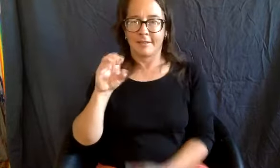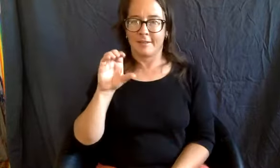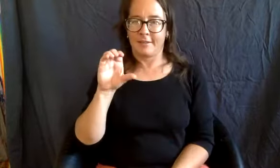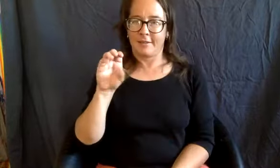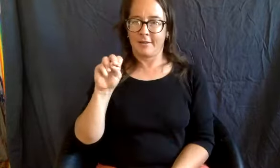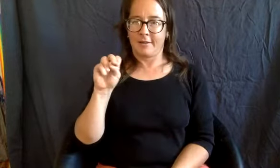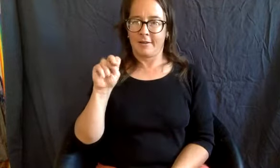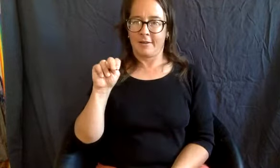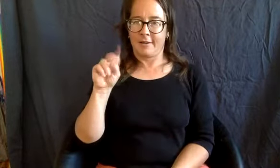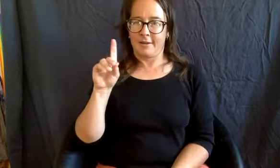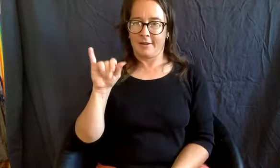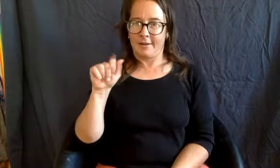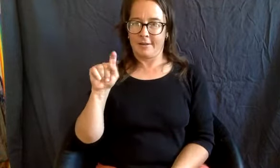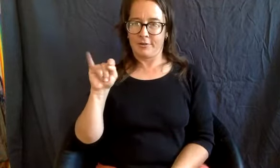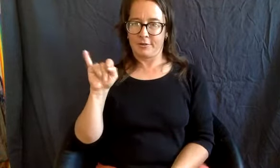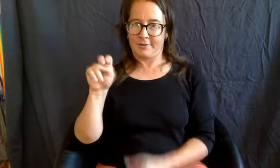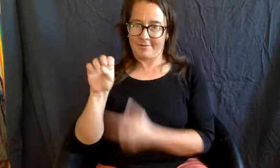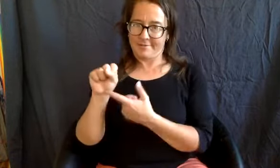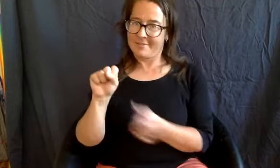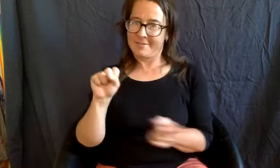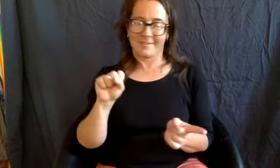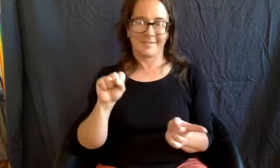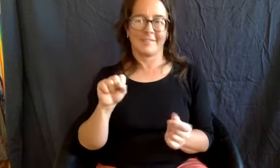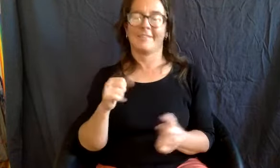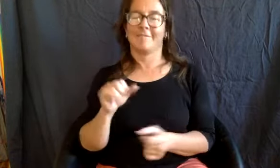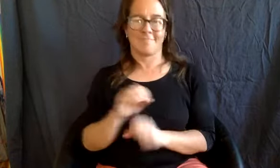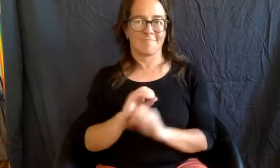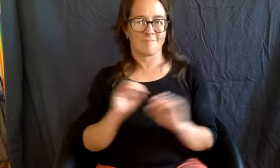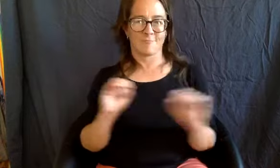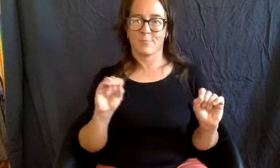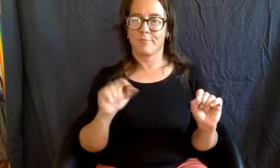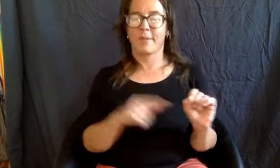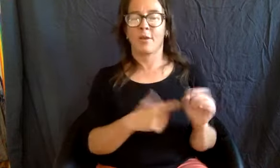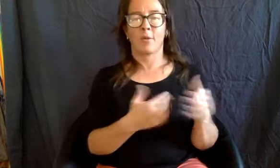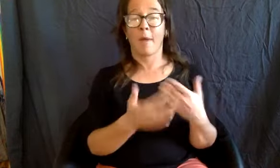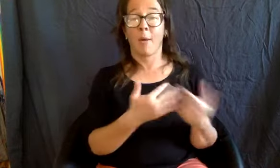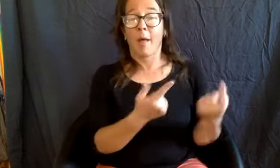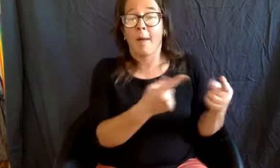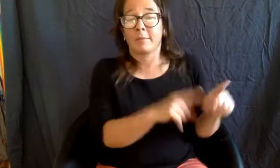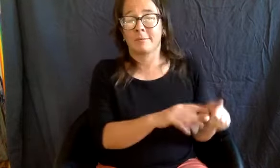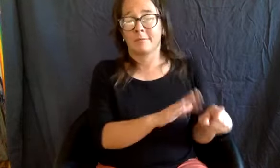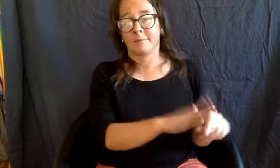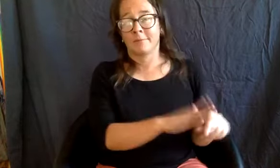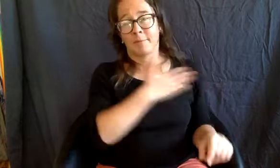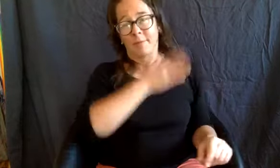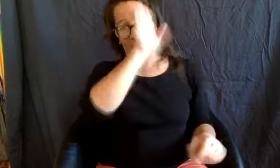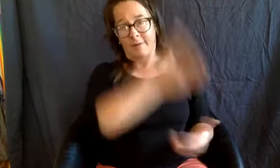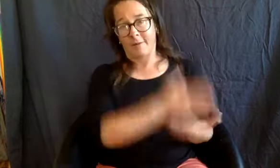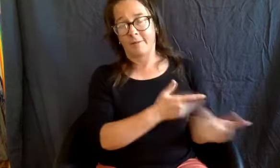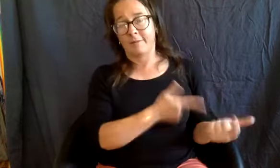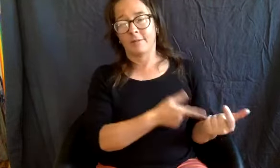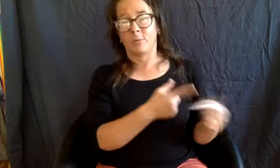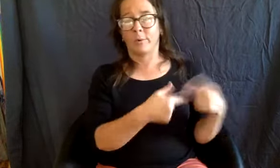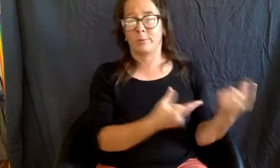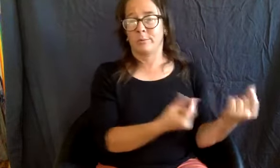are the hardest duty you're ever going to do. But the program applies to them as much as it does anyone else, and so